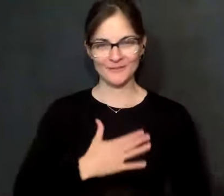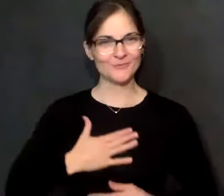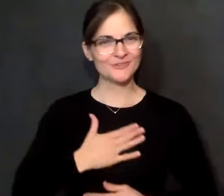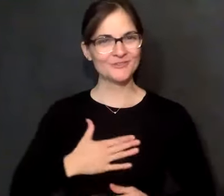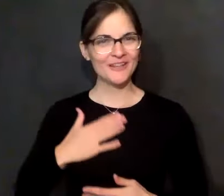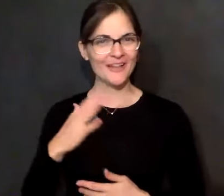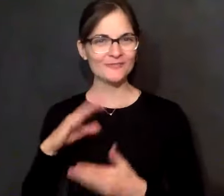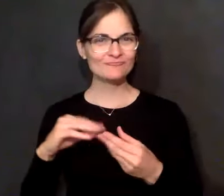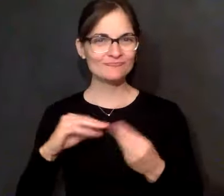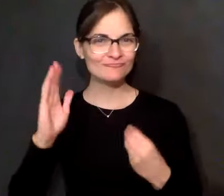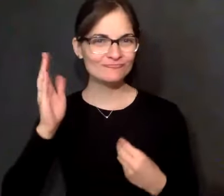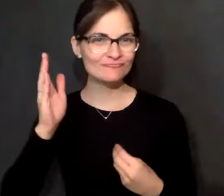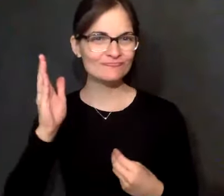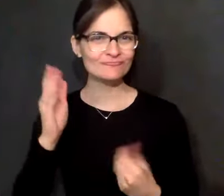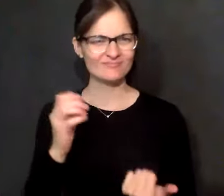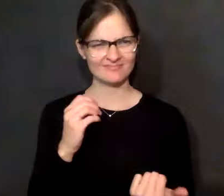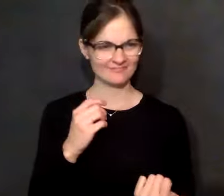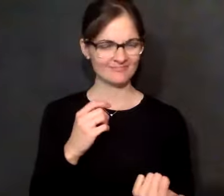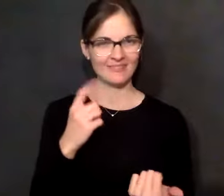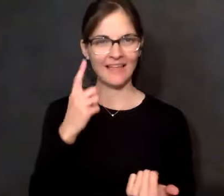Thank you so much. Billy, I think you can